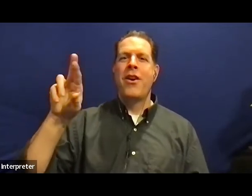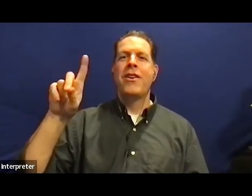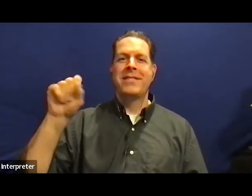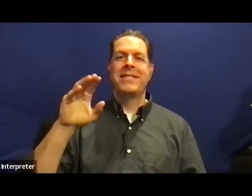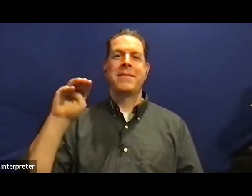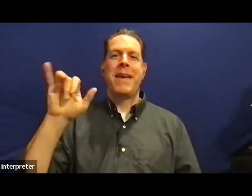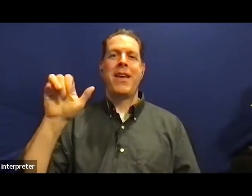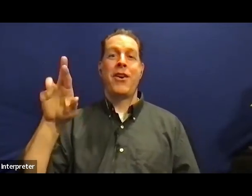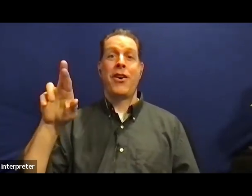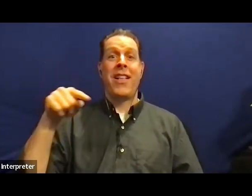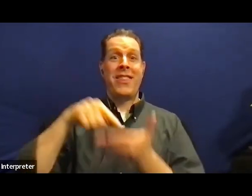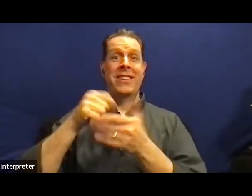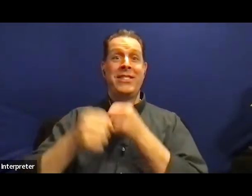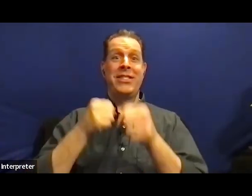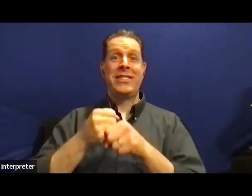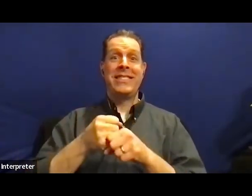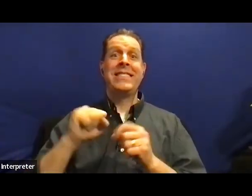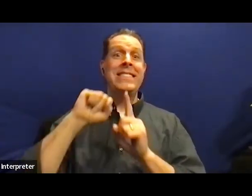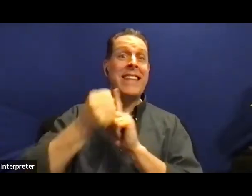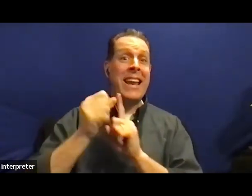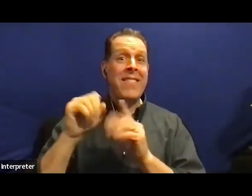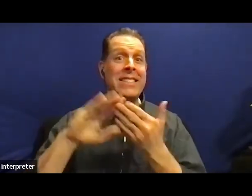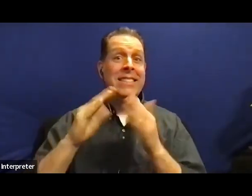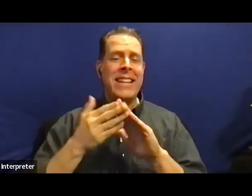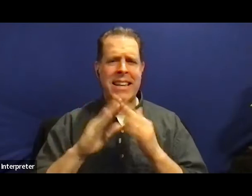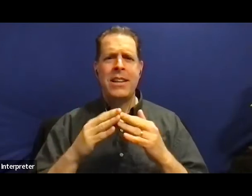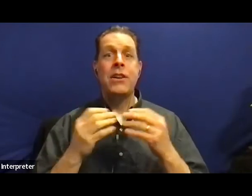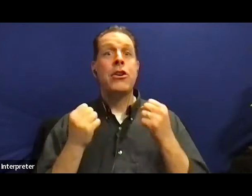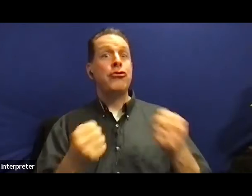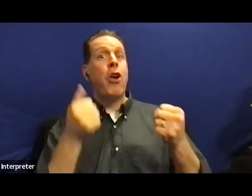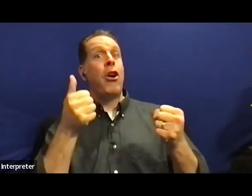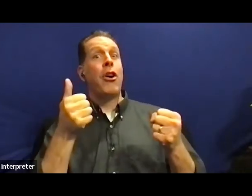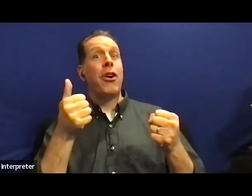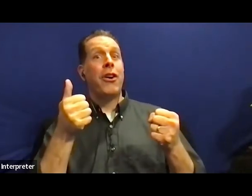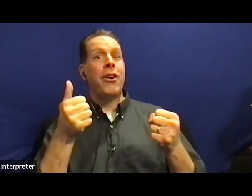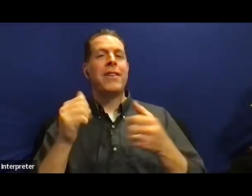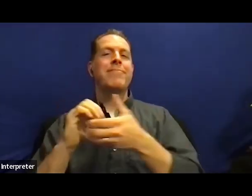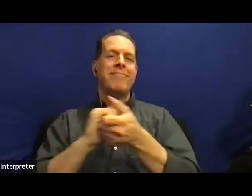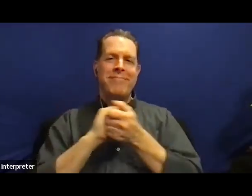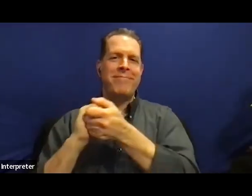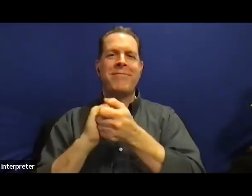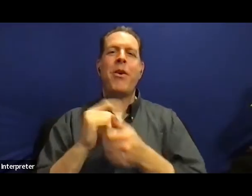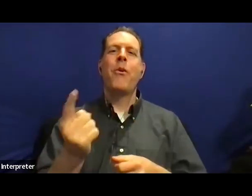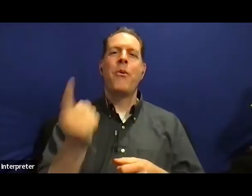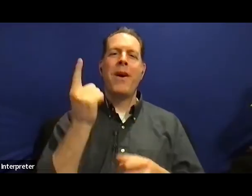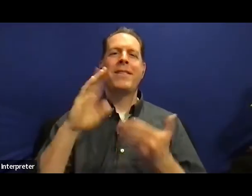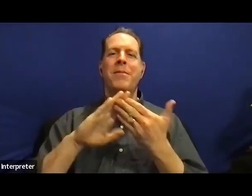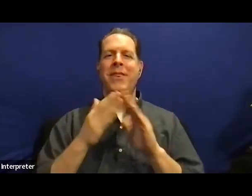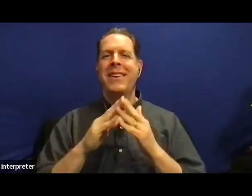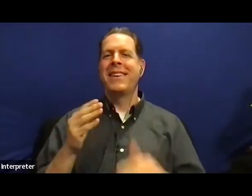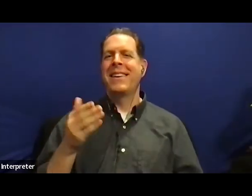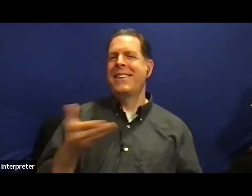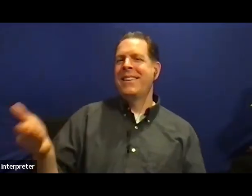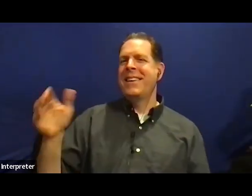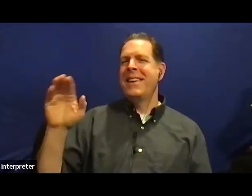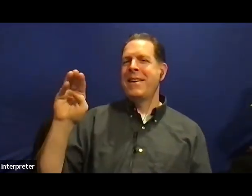year's State of the City address, Stronger, Many Voices, One Community. Mayor Woodards.